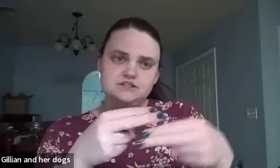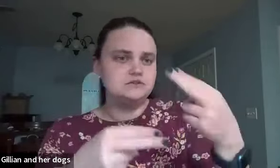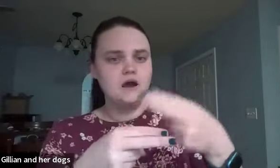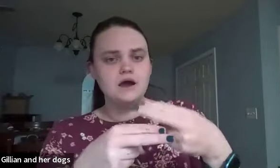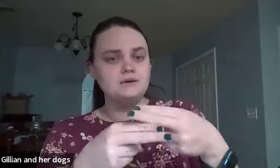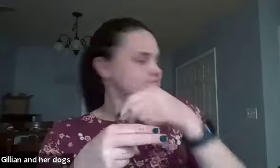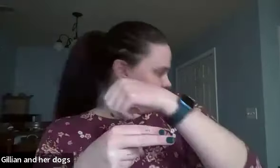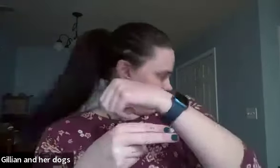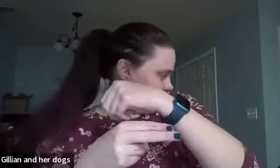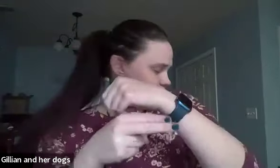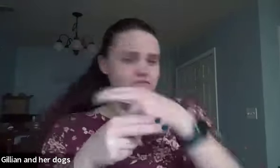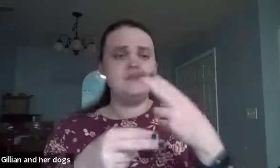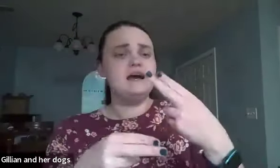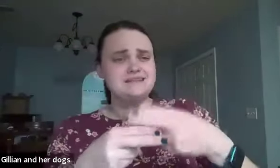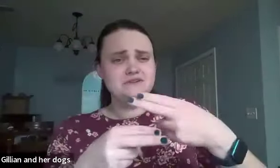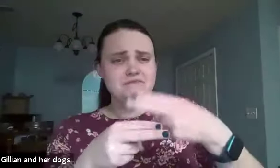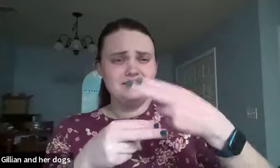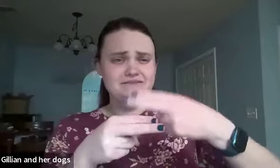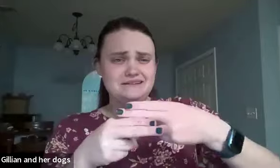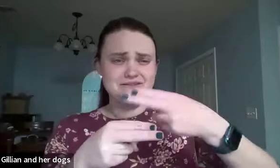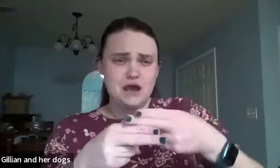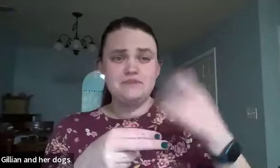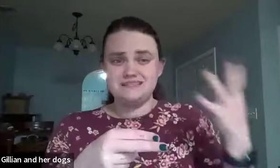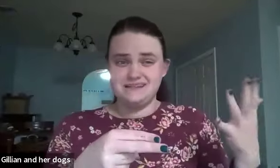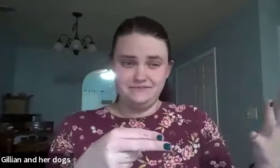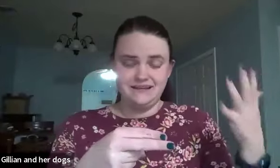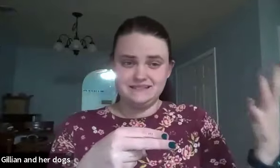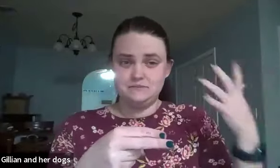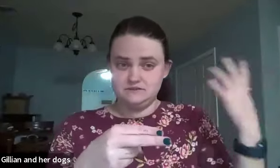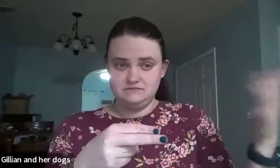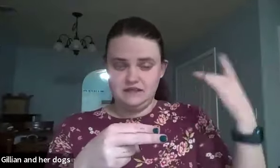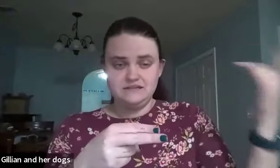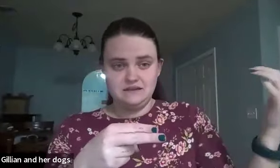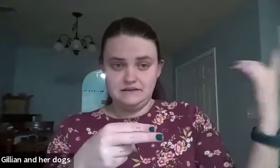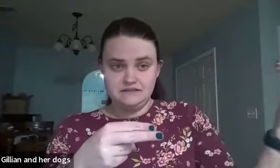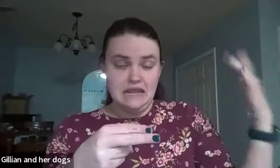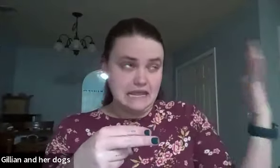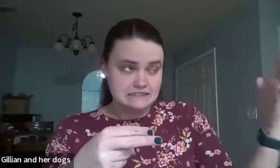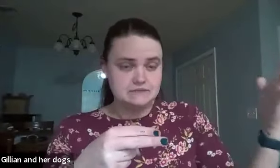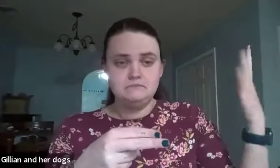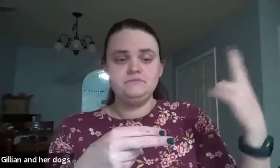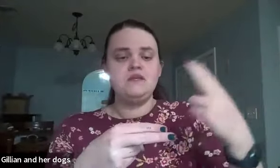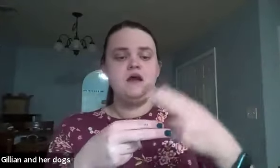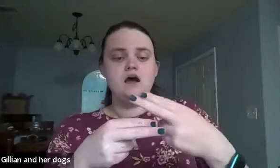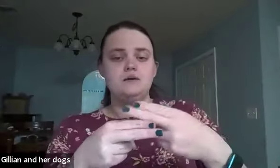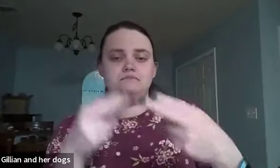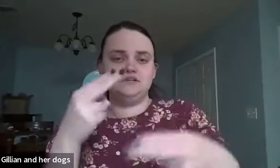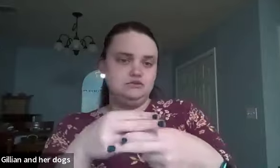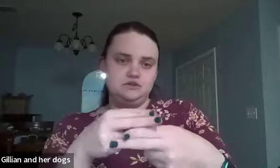you do. I typically have my left hand on top, but that's because I'm, like I said, I'm left-handed. But you can do